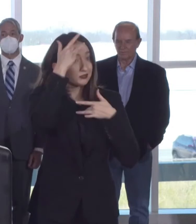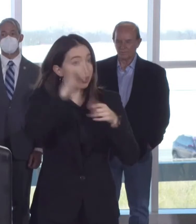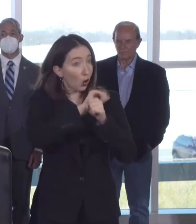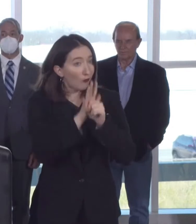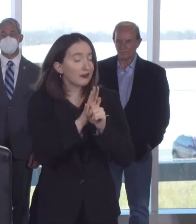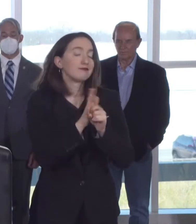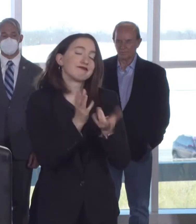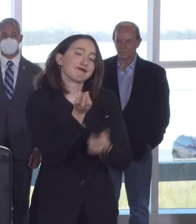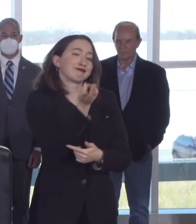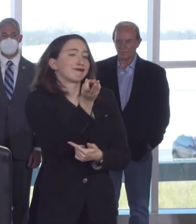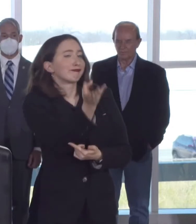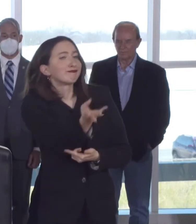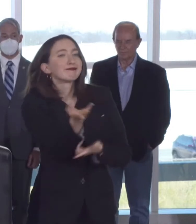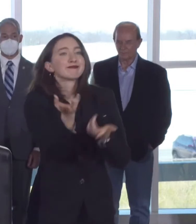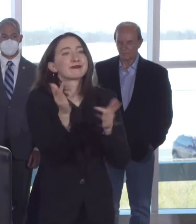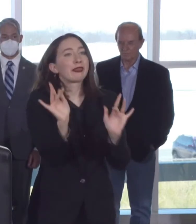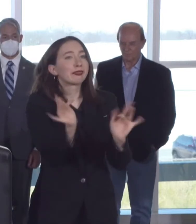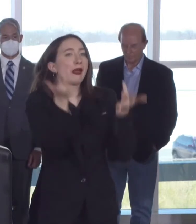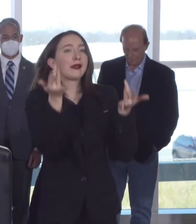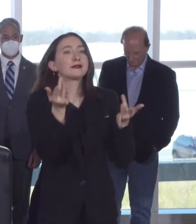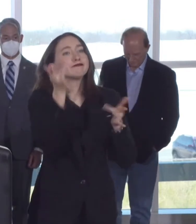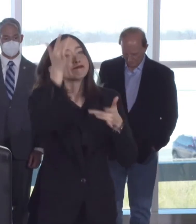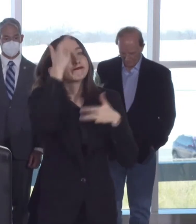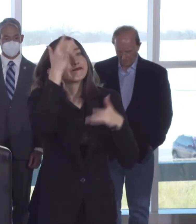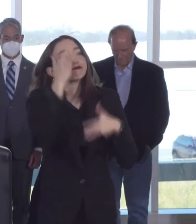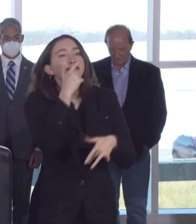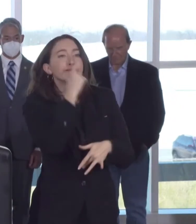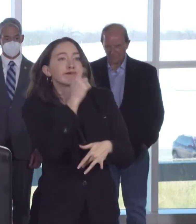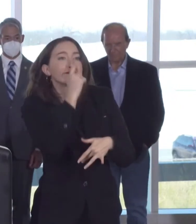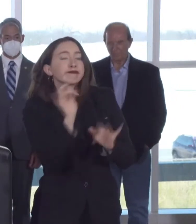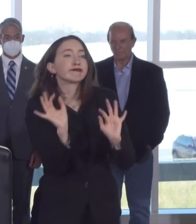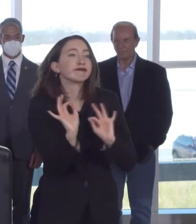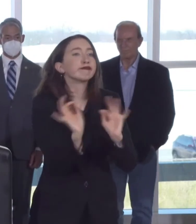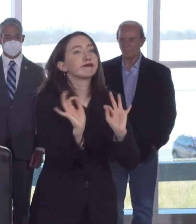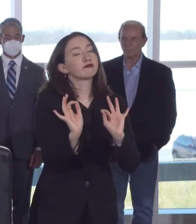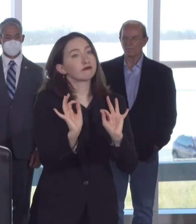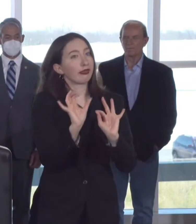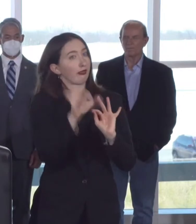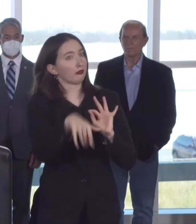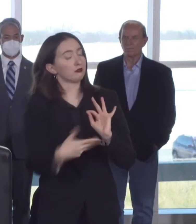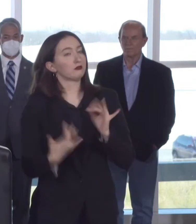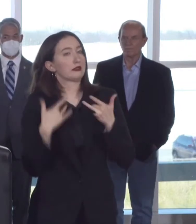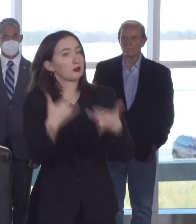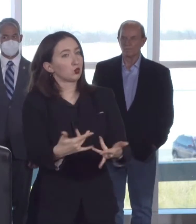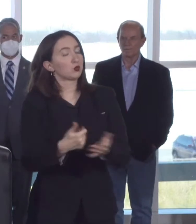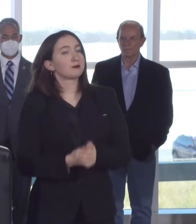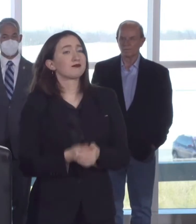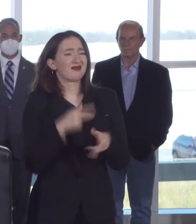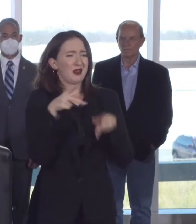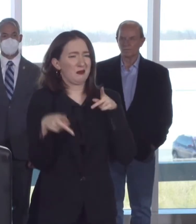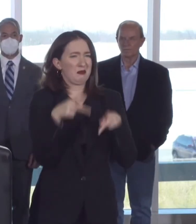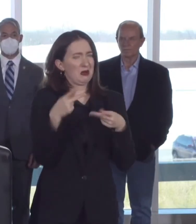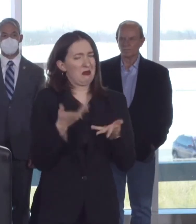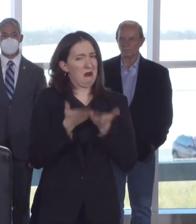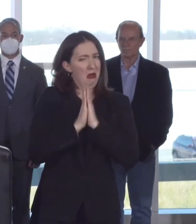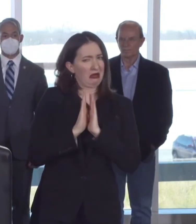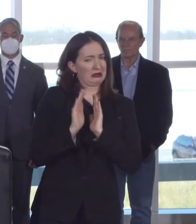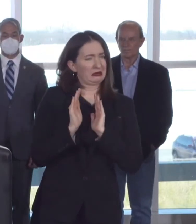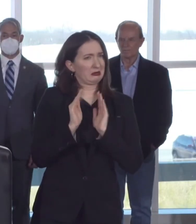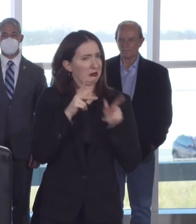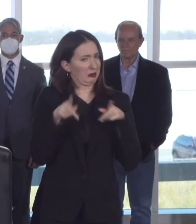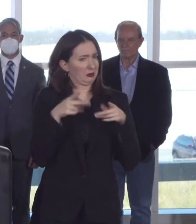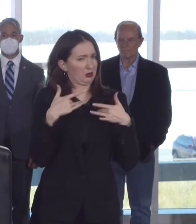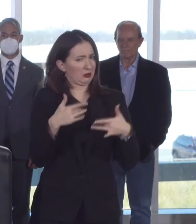have mild or no symptoms at all. We mention this because people have asked, well, why should they get vaccinated when they hear that people who are